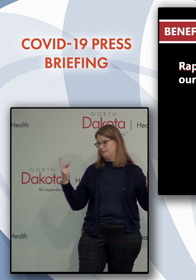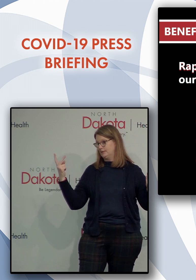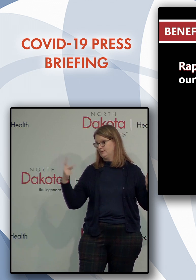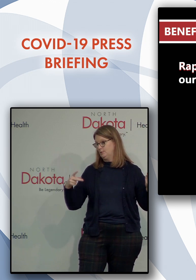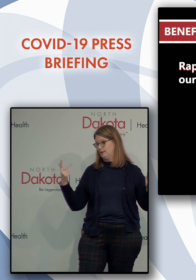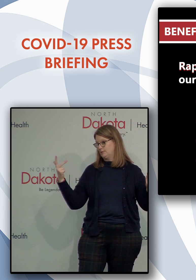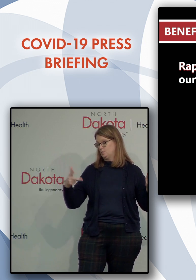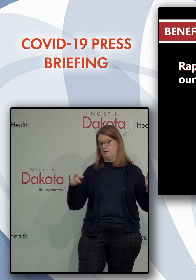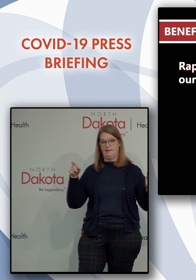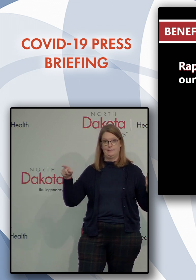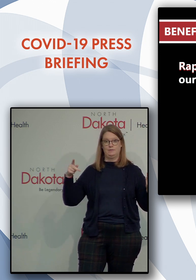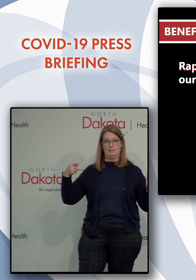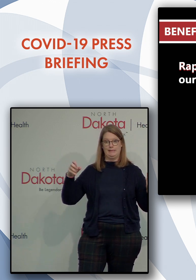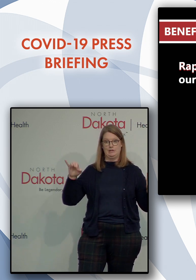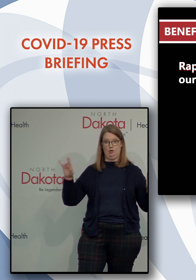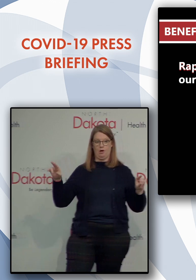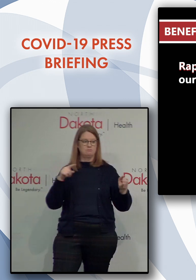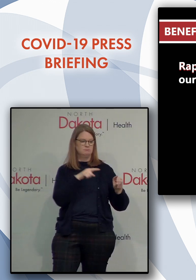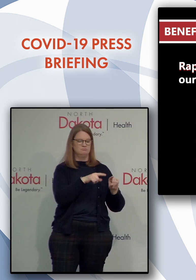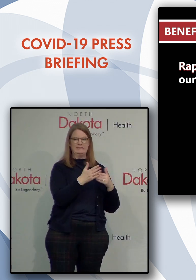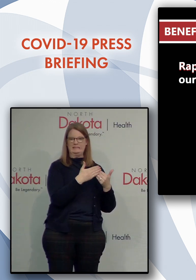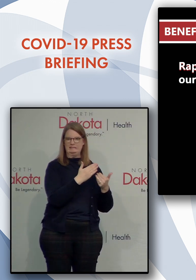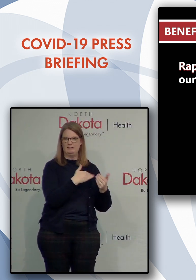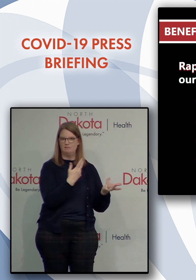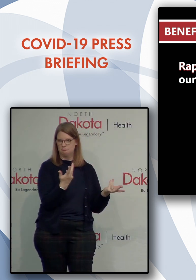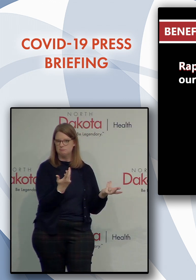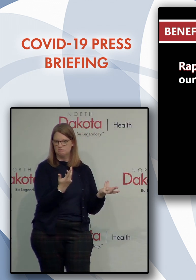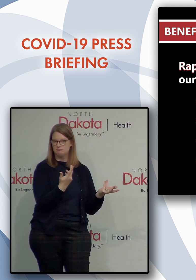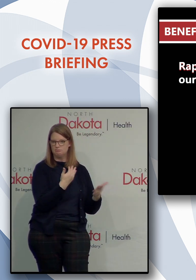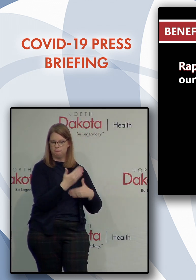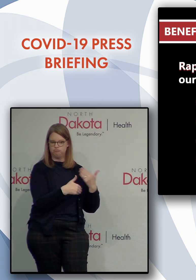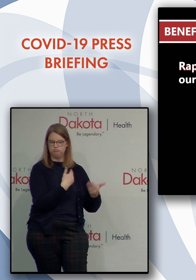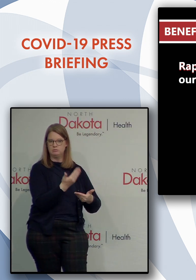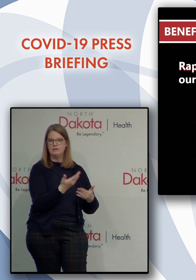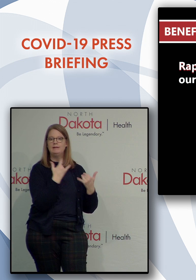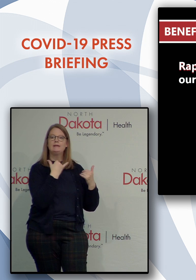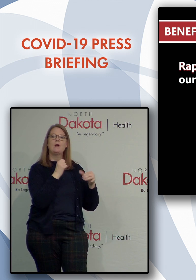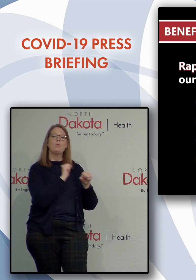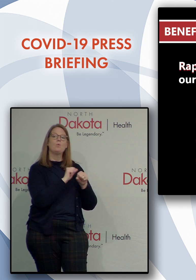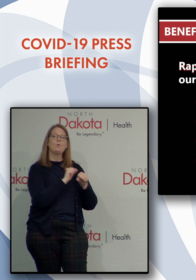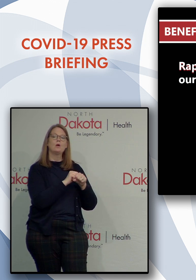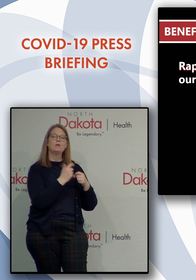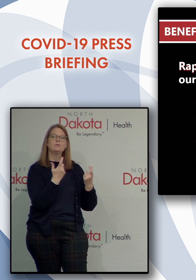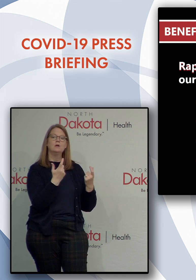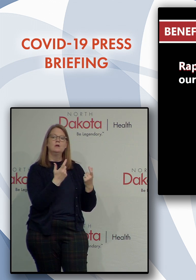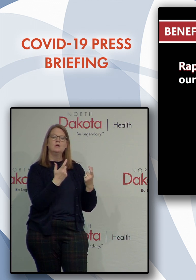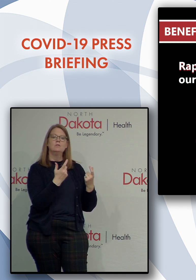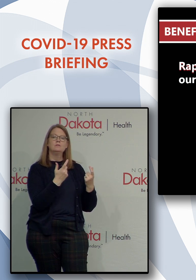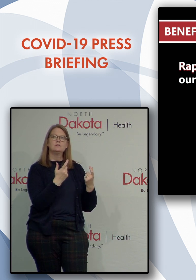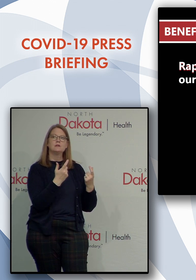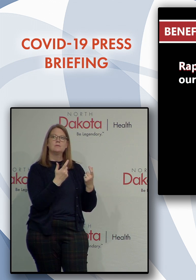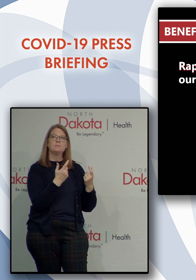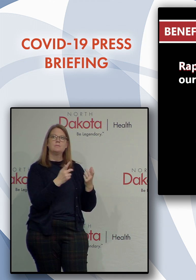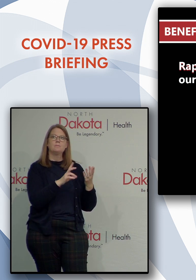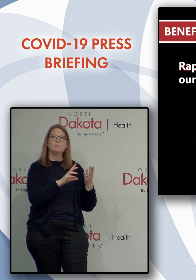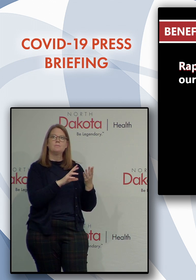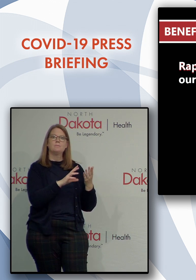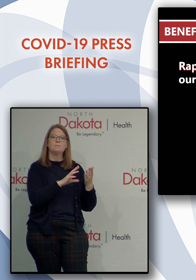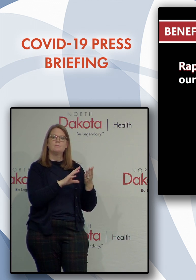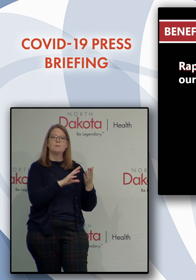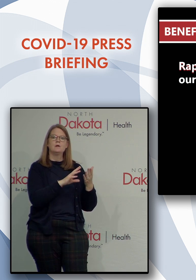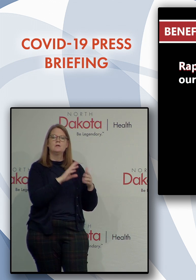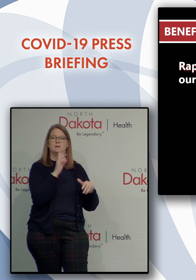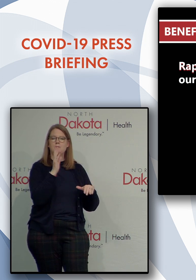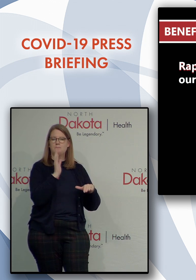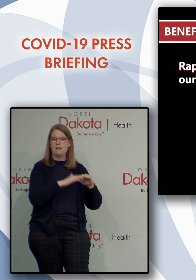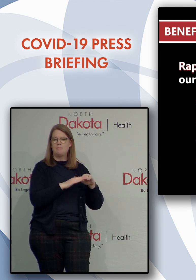more days. They're very easy to administer. And we're also working now for some CLIA waivers where we would minimize the support